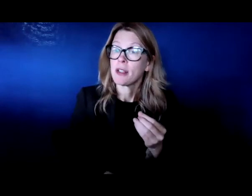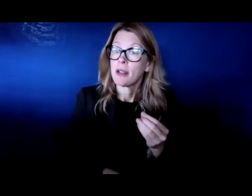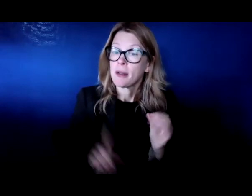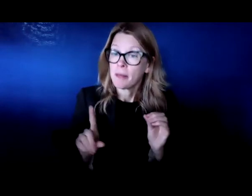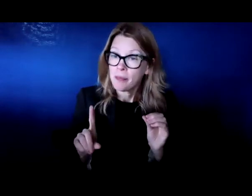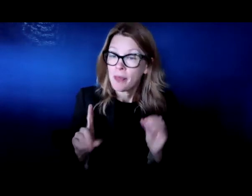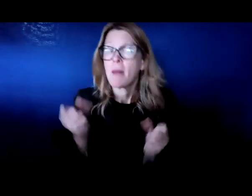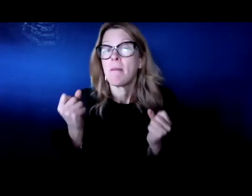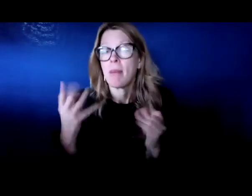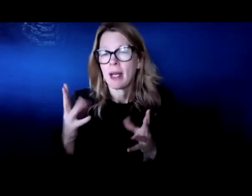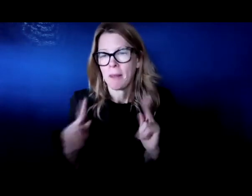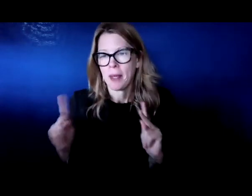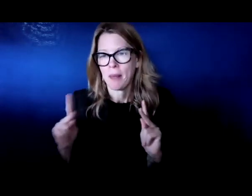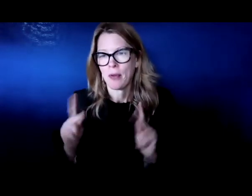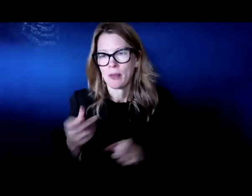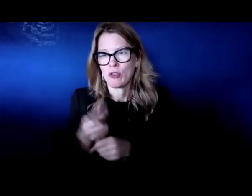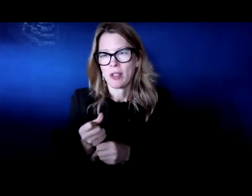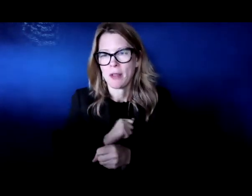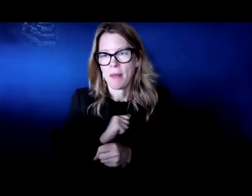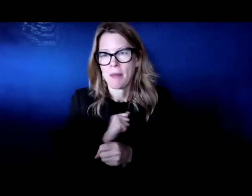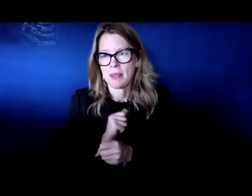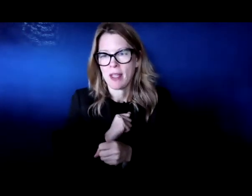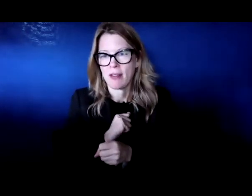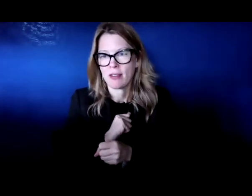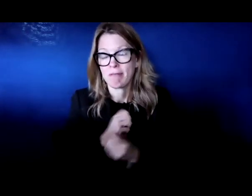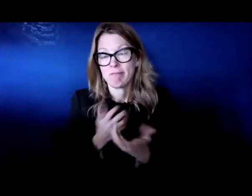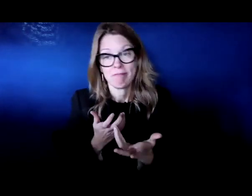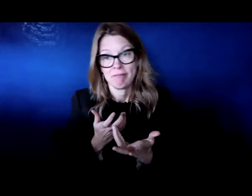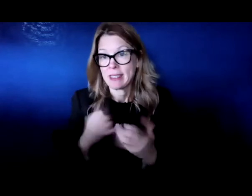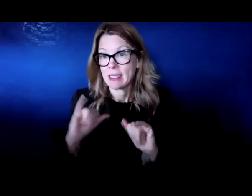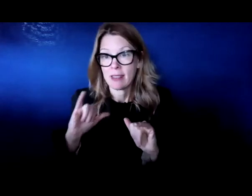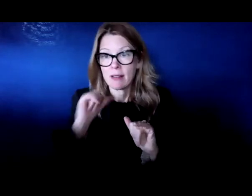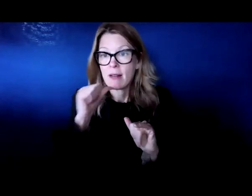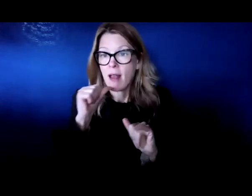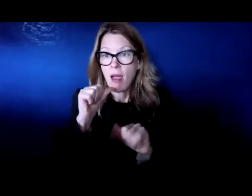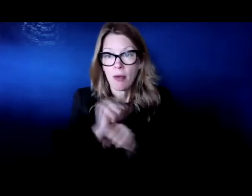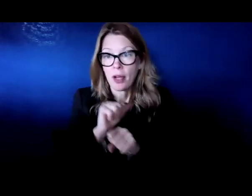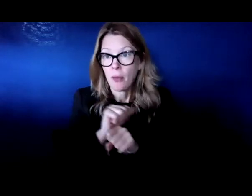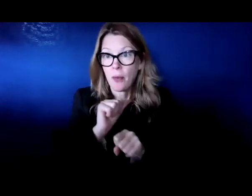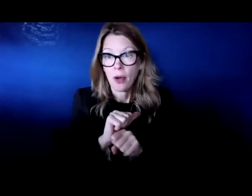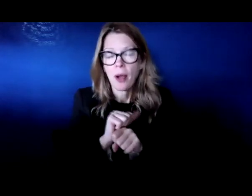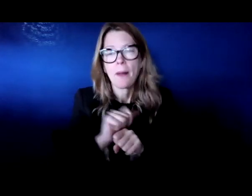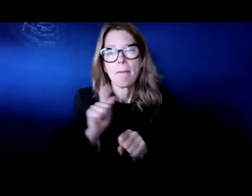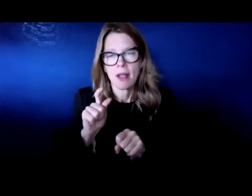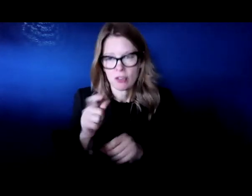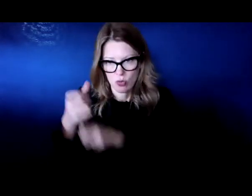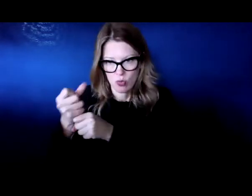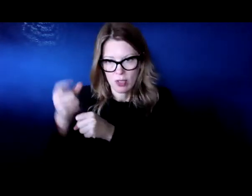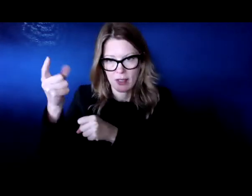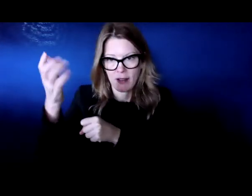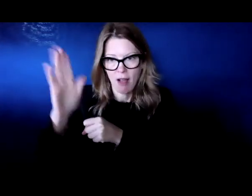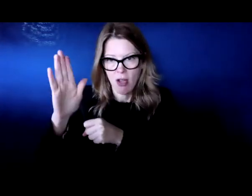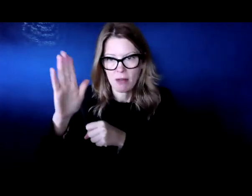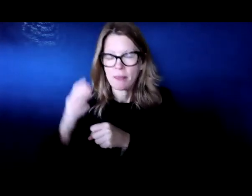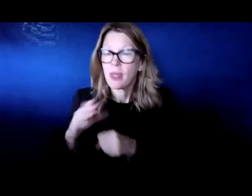in themselves, and the end of those who delight in their own words. Like a flock of sheep,